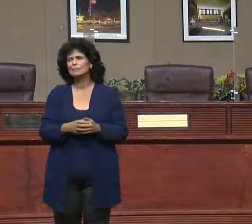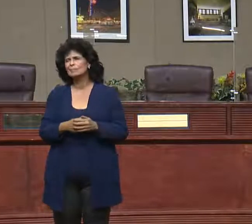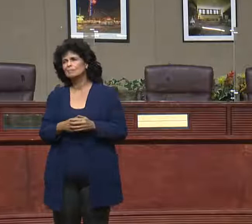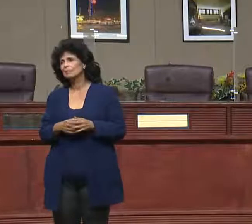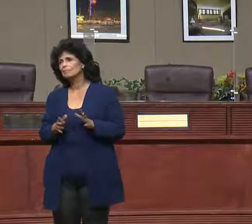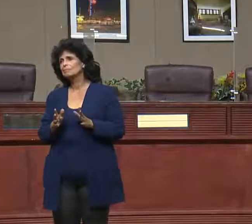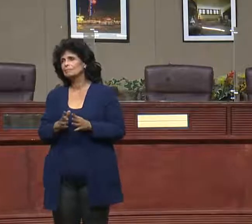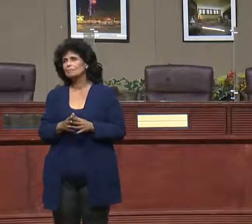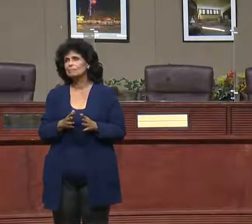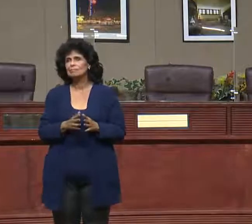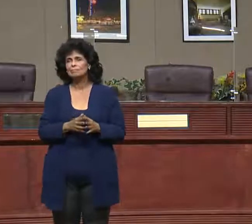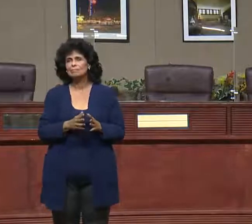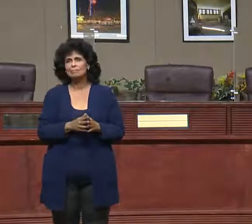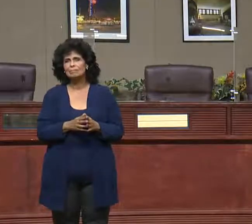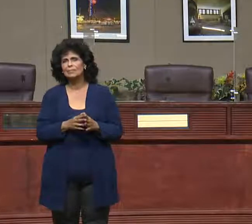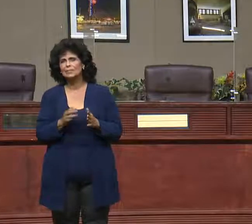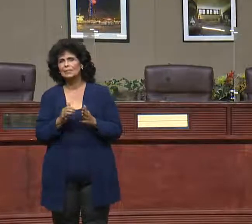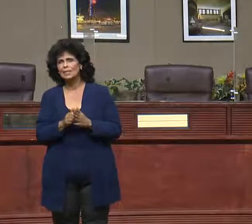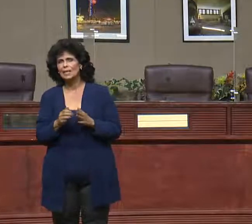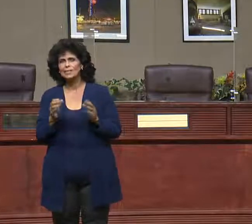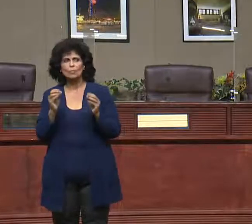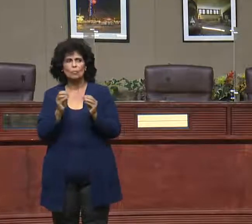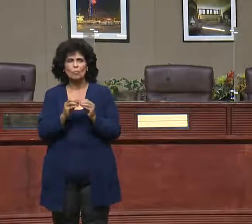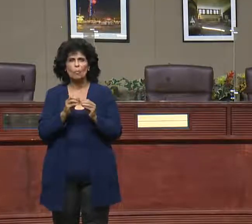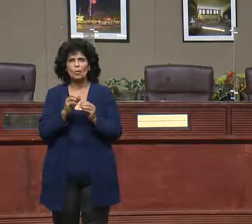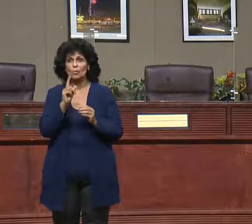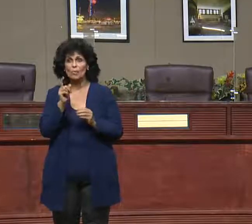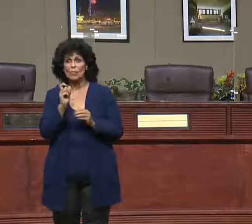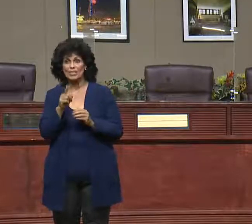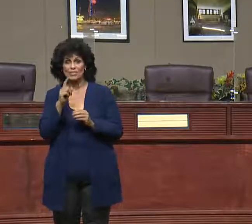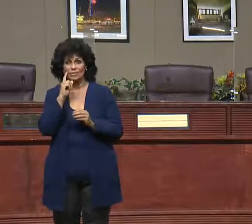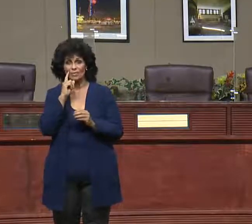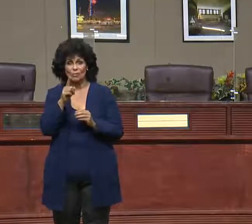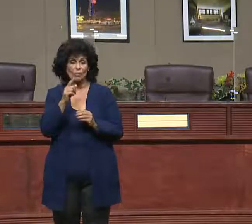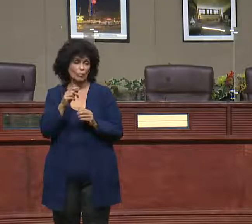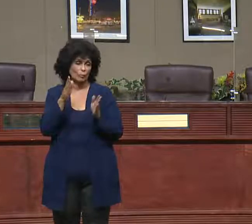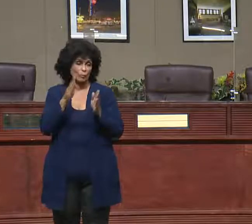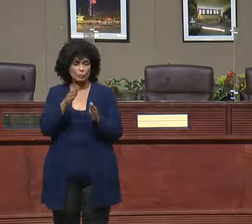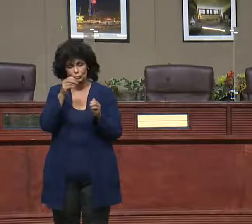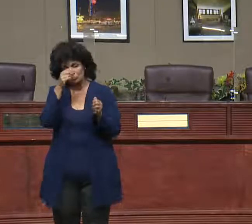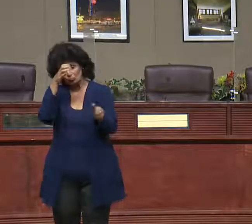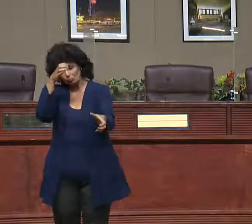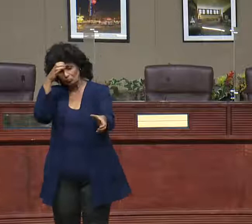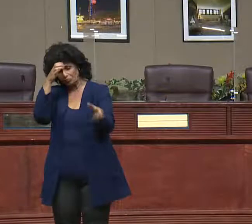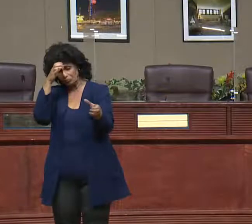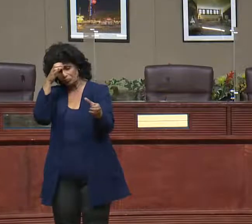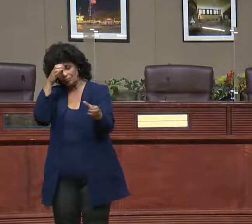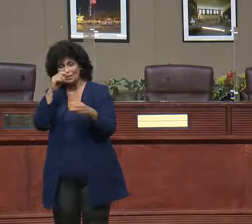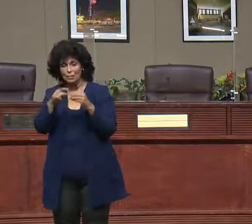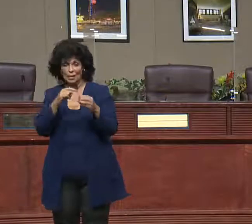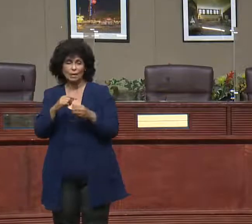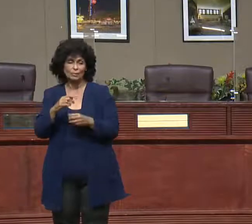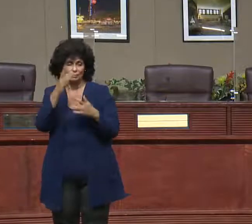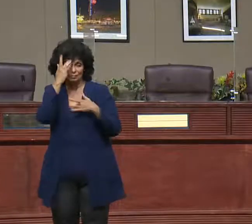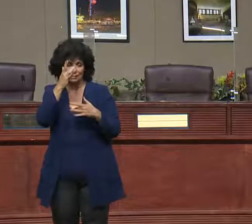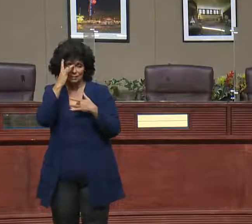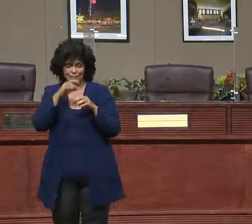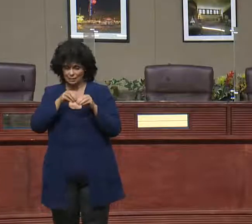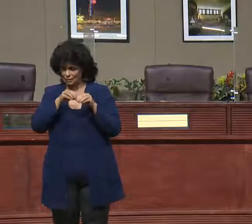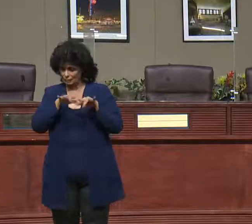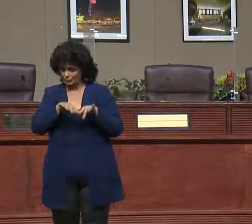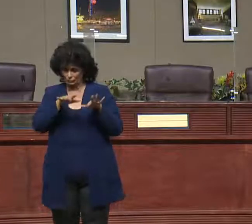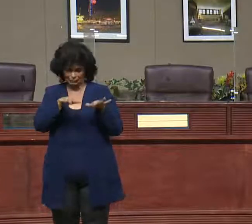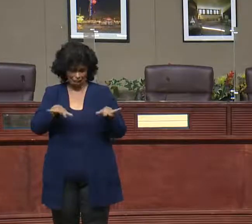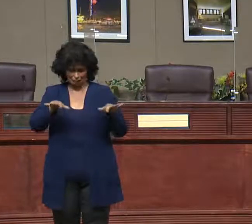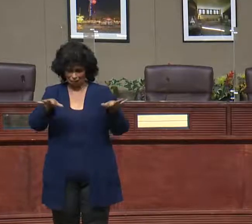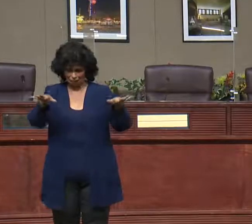of questions for an epidemiologist, and so I'm going to lateral that one to Dr.